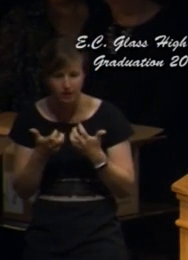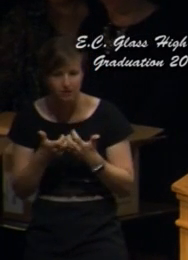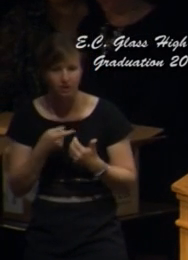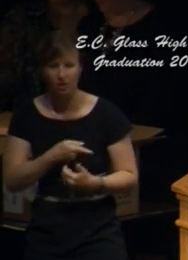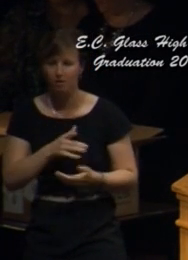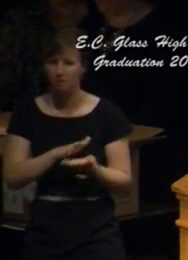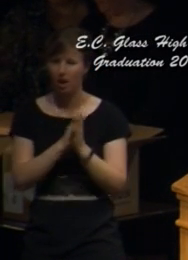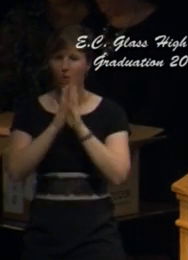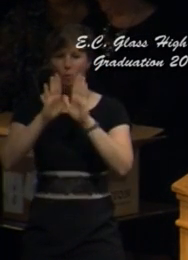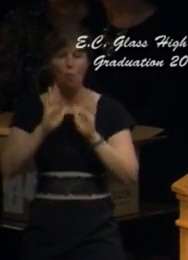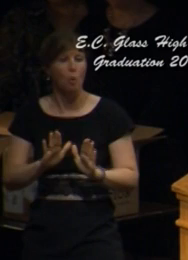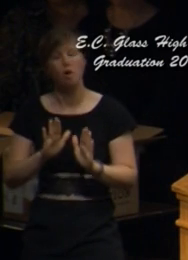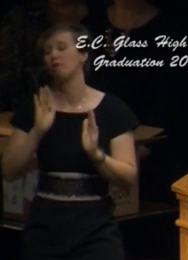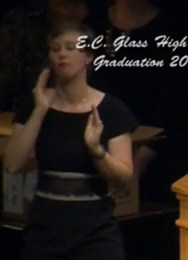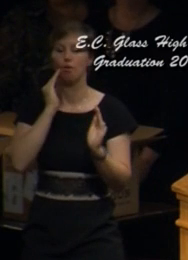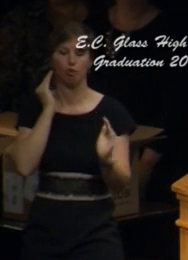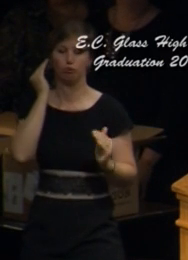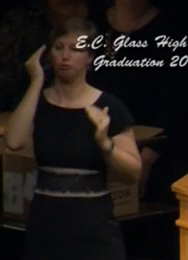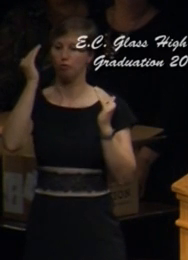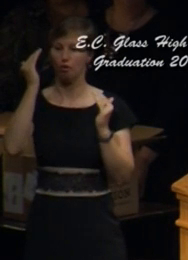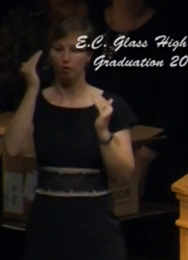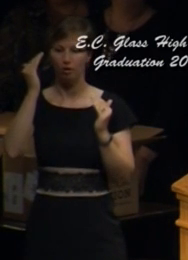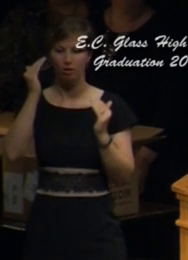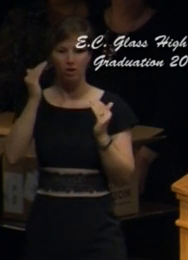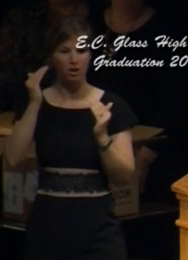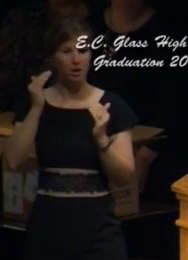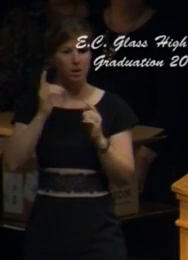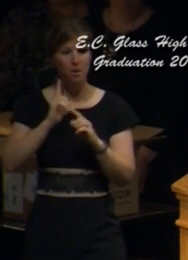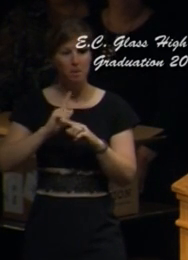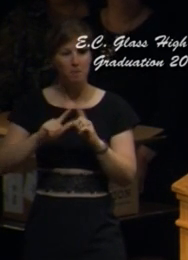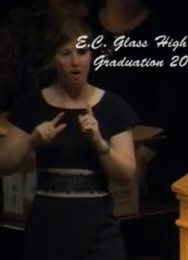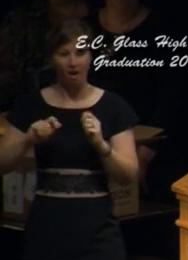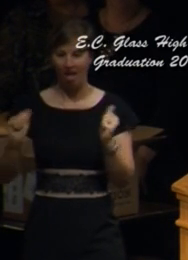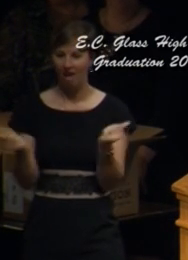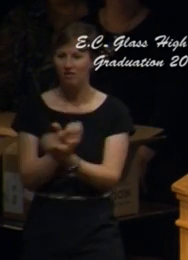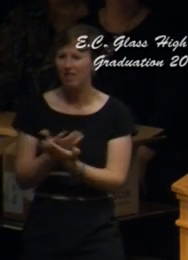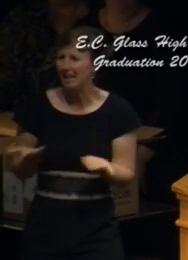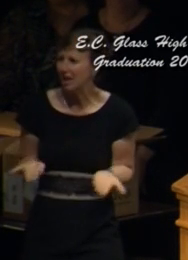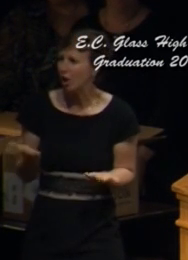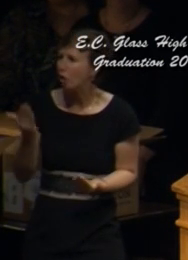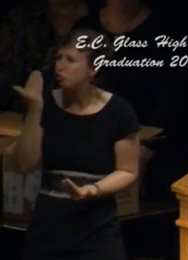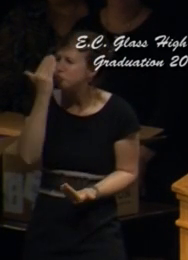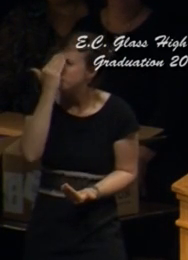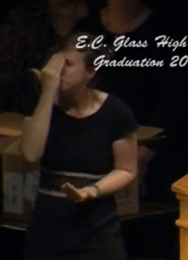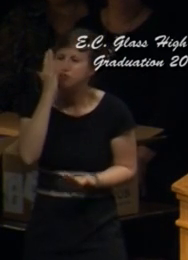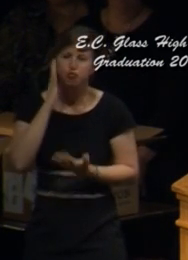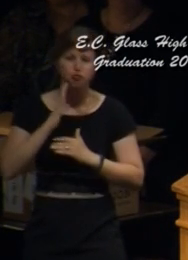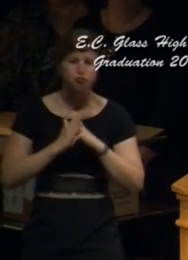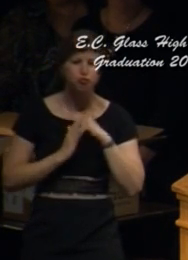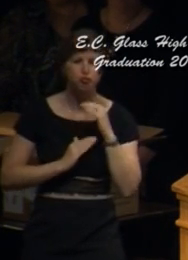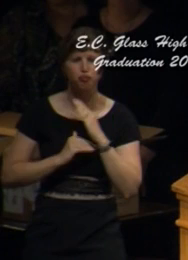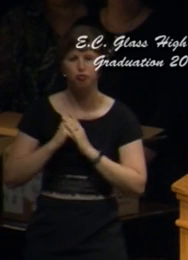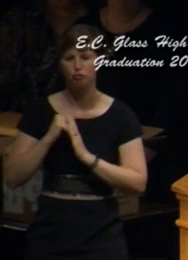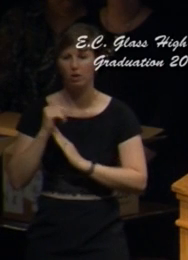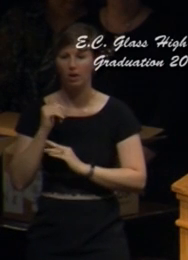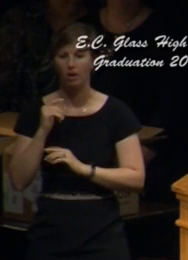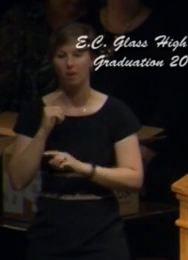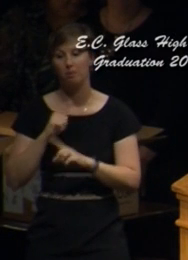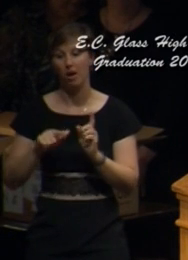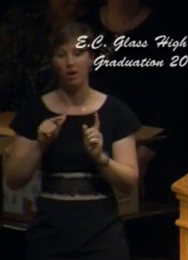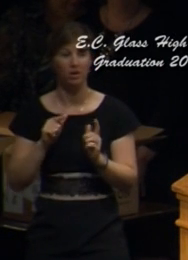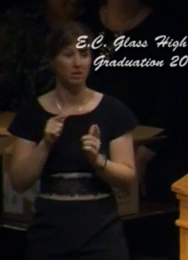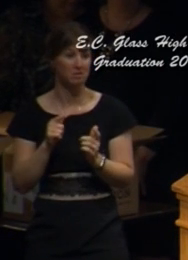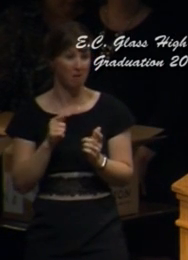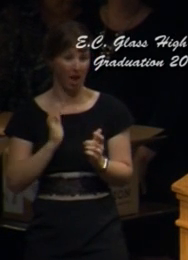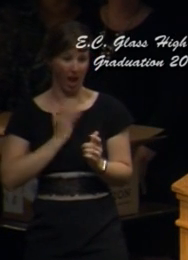and capable adults. Today, we leave behind everything that we've become familiar with. Although our accolades won't matter once we leave these